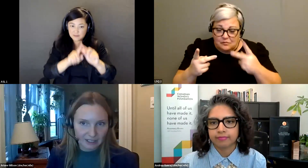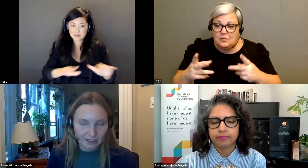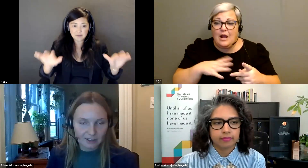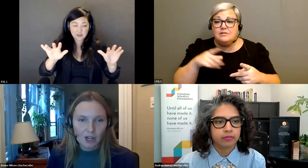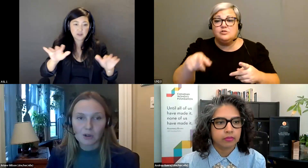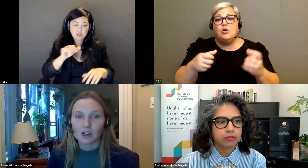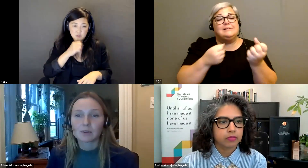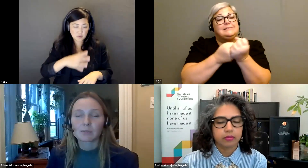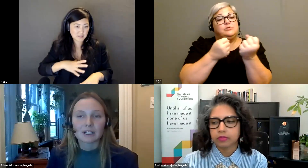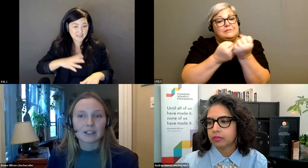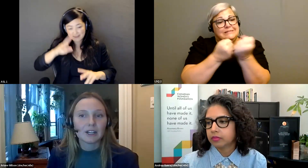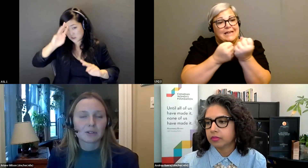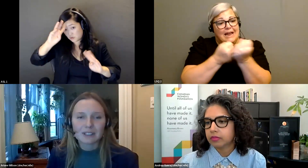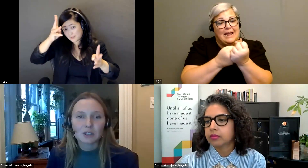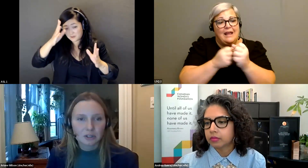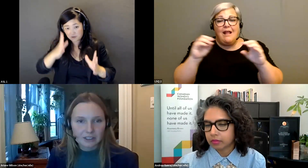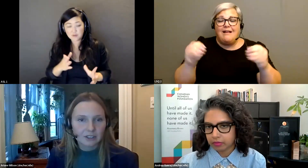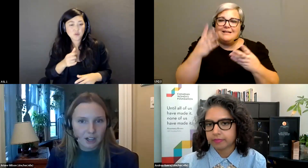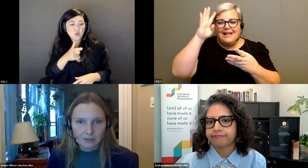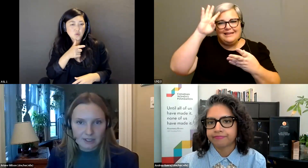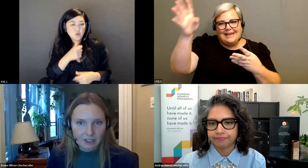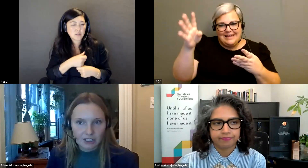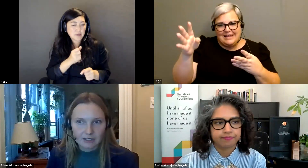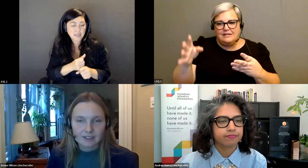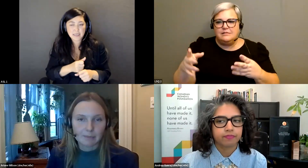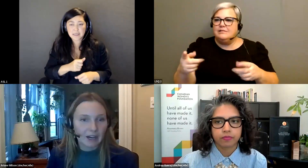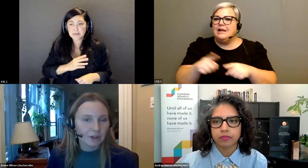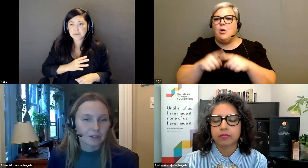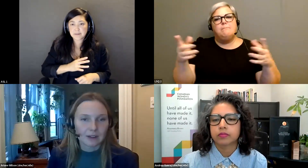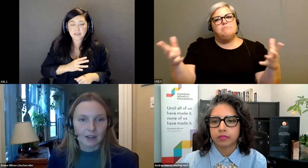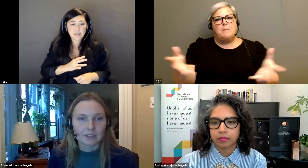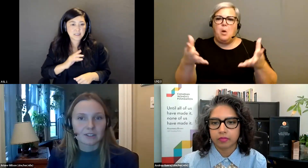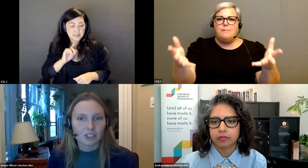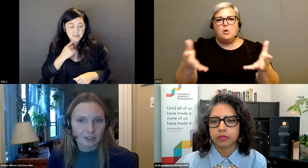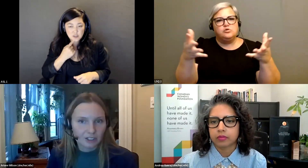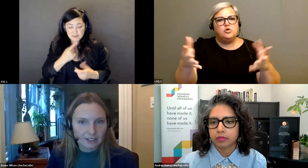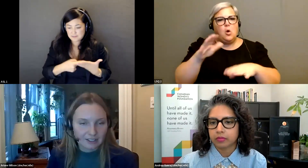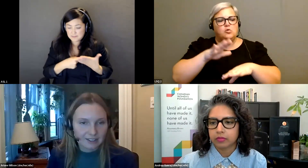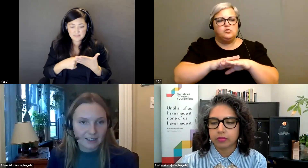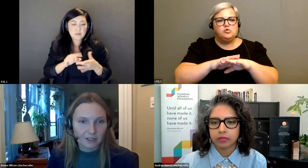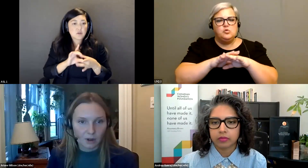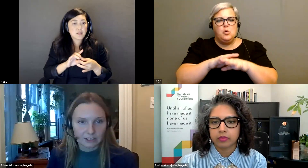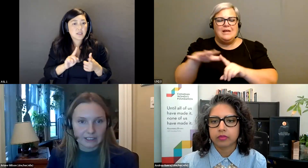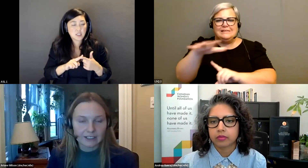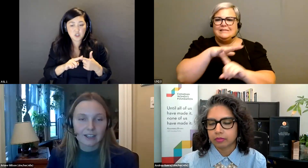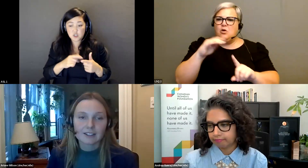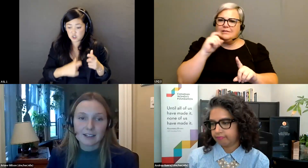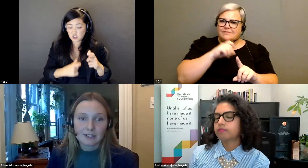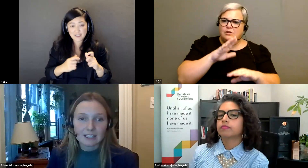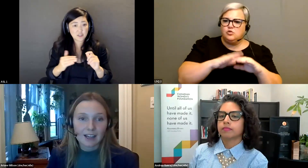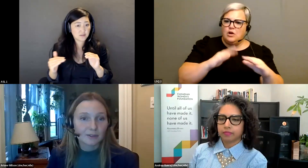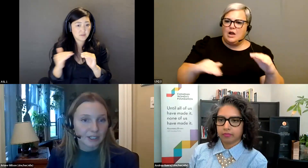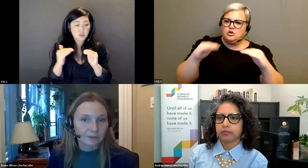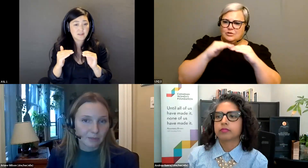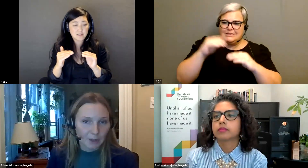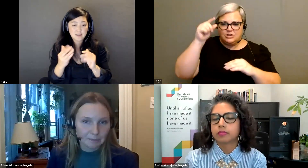feminist creators who are promoting really critical conversations about and around gender justice and equality,